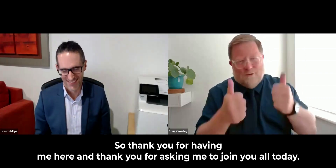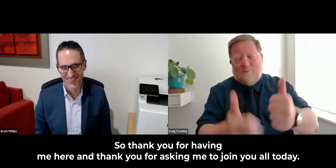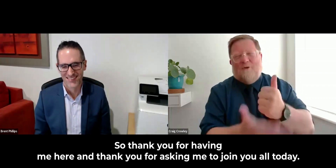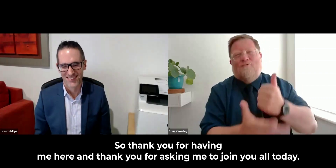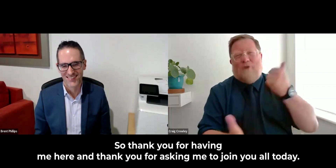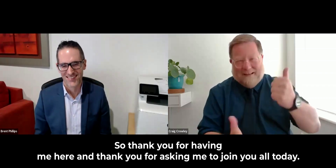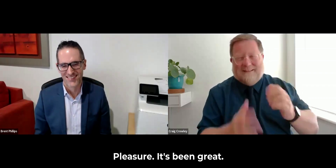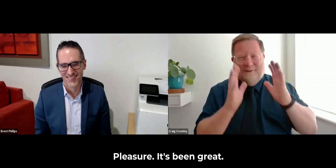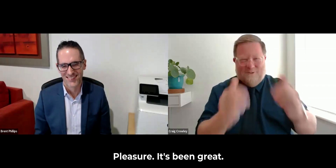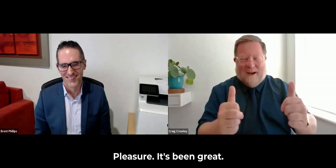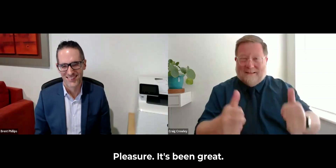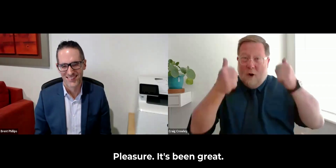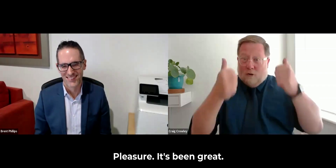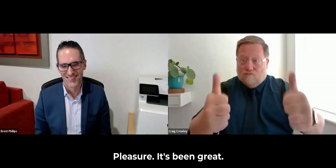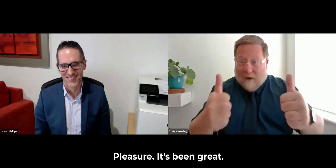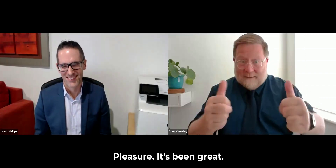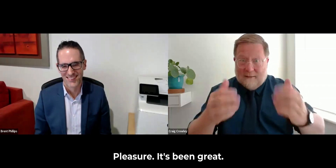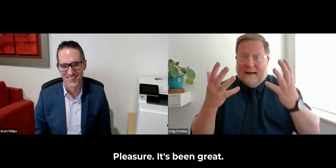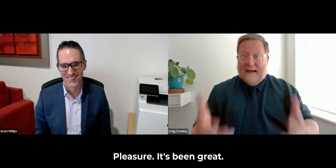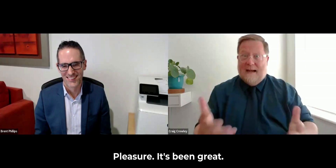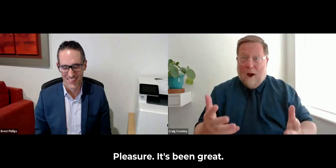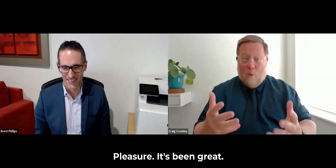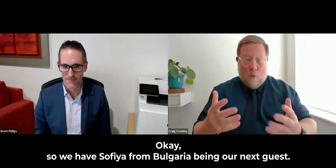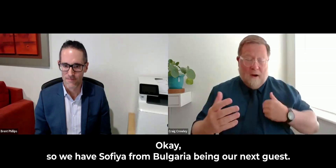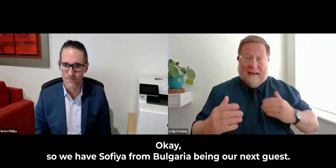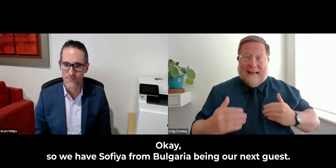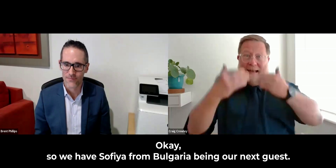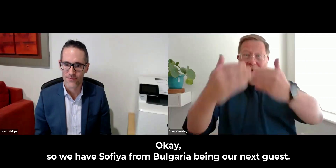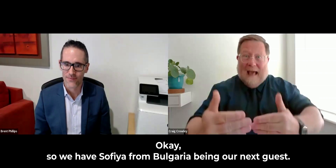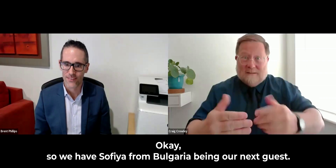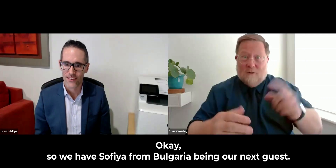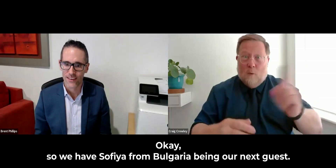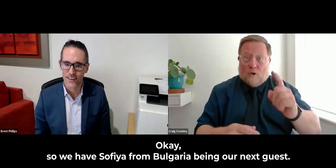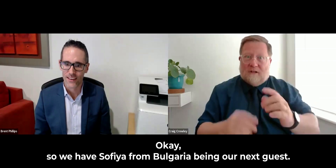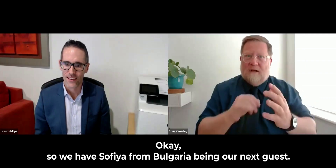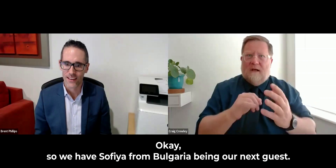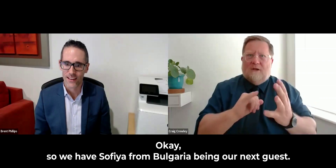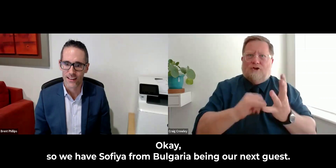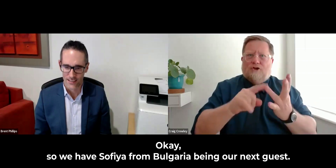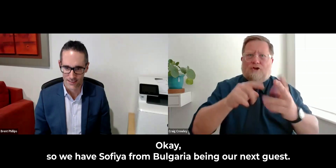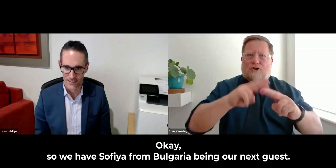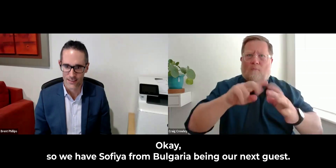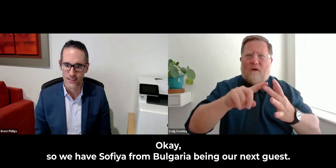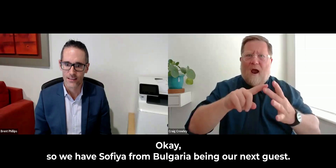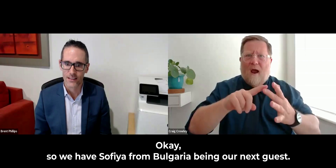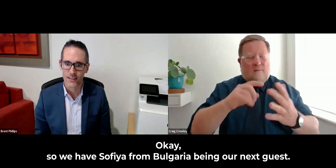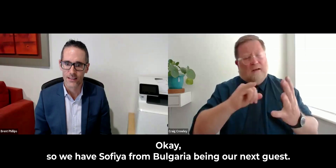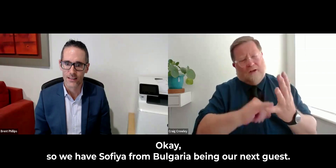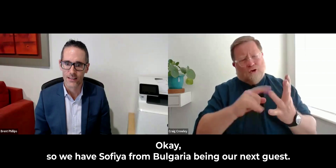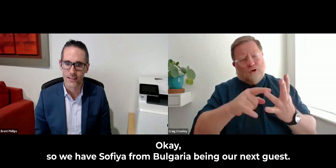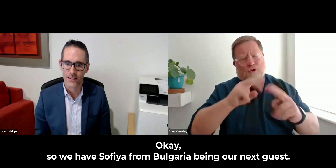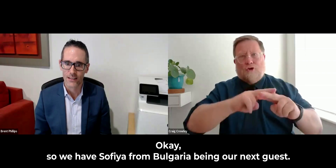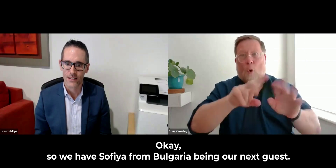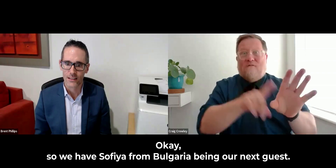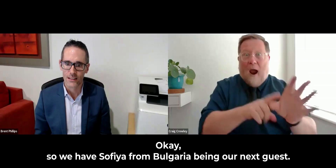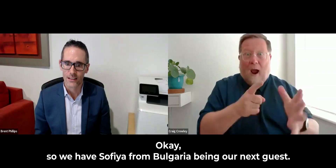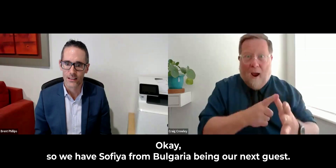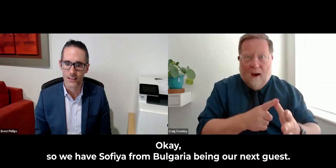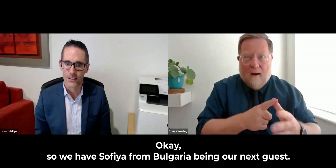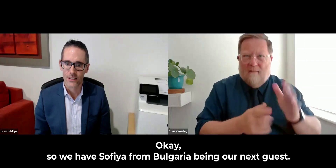today. Pleasure. It's been great. Okay, so we have